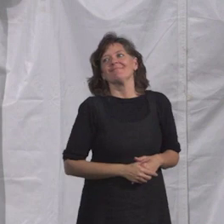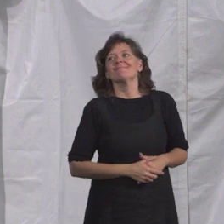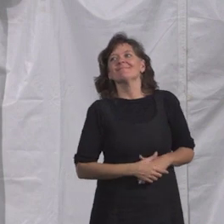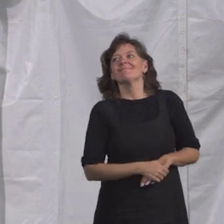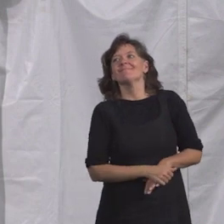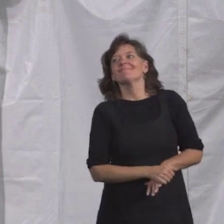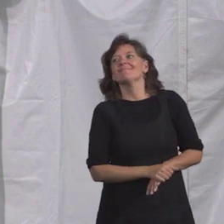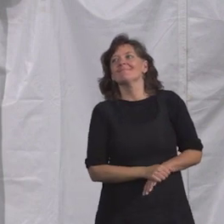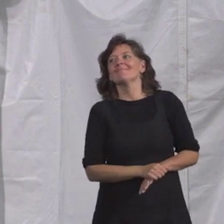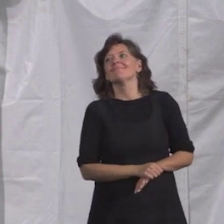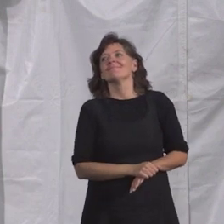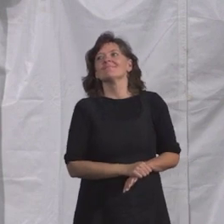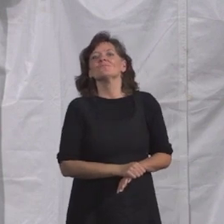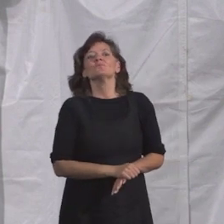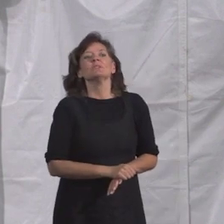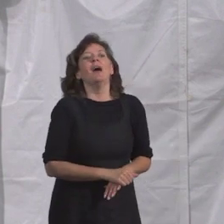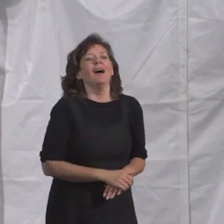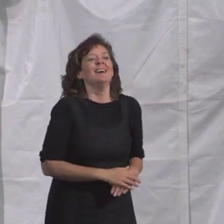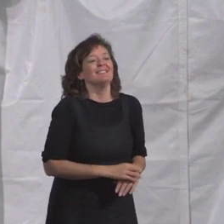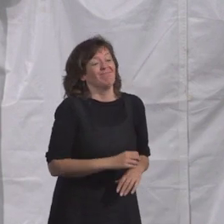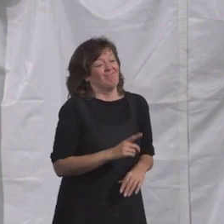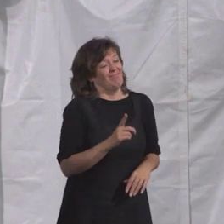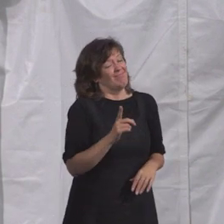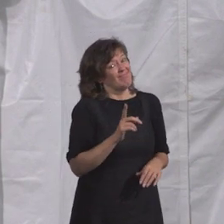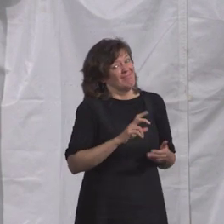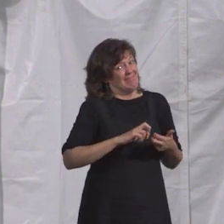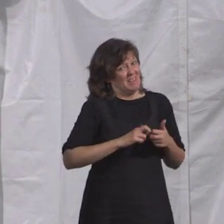Except someone's going to win the election and we're all going to lose. But